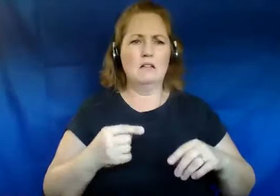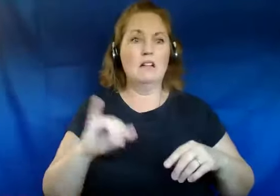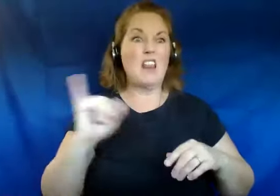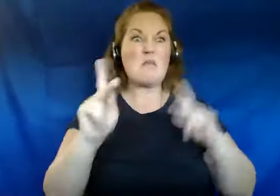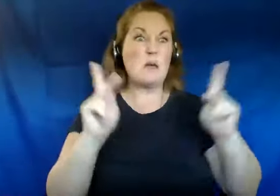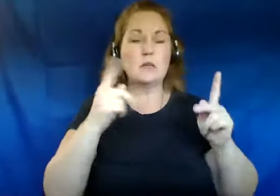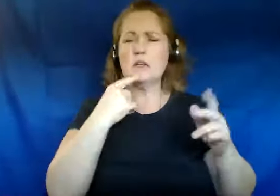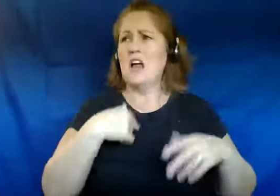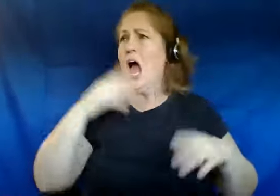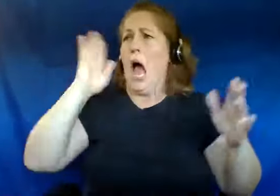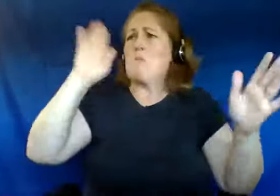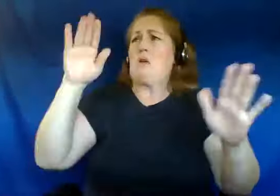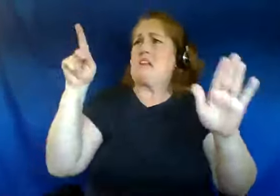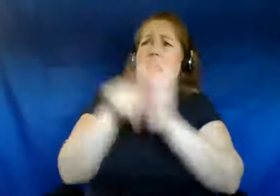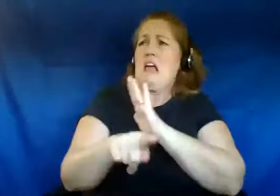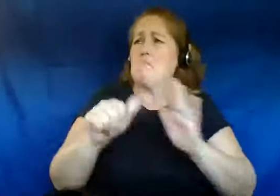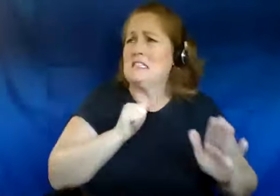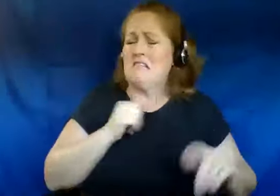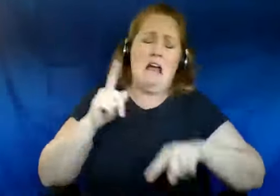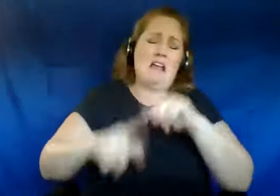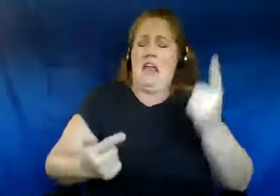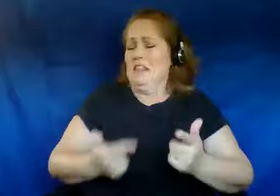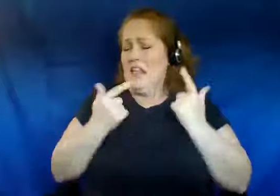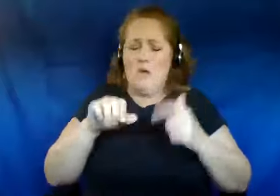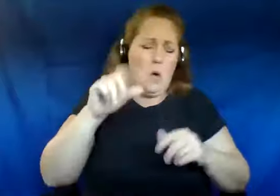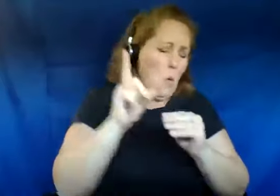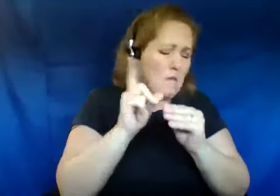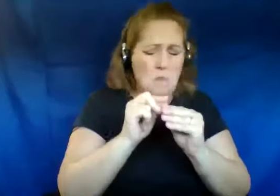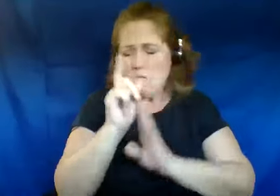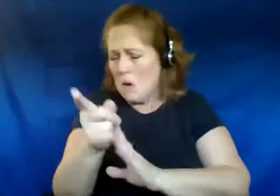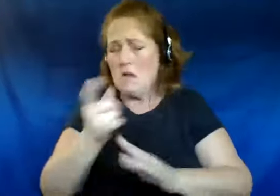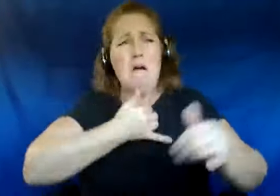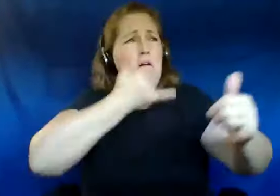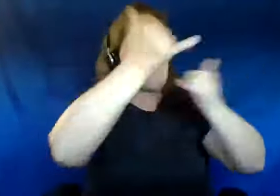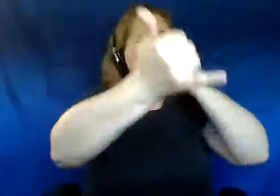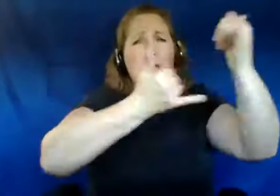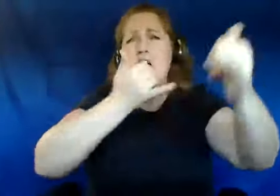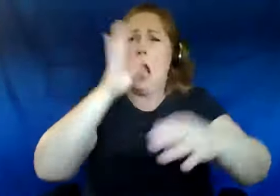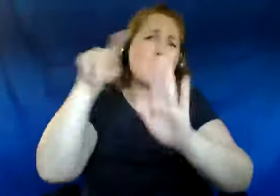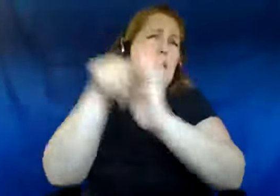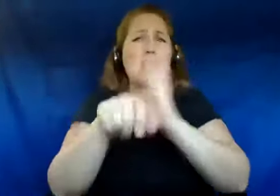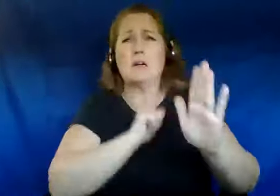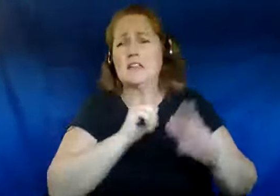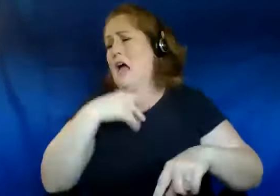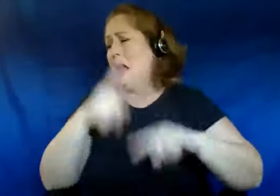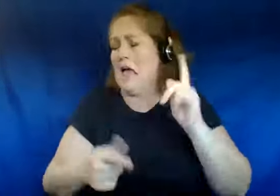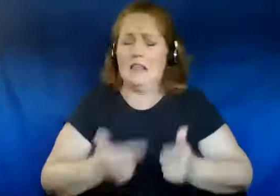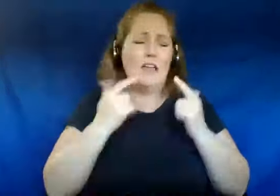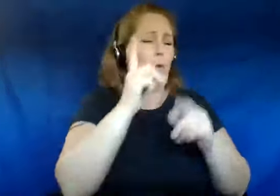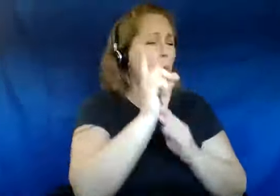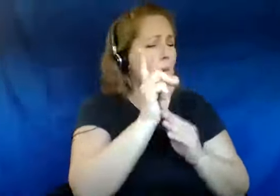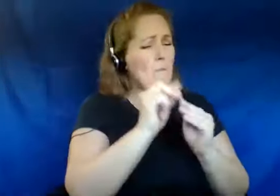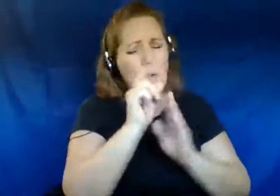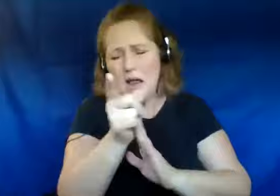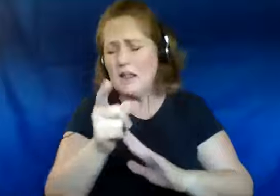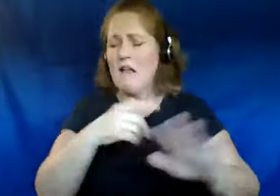myself. I can't live another moment. We're calling everybody we know. I'm going to kill myself. I can't live another moment. And